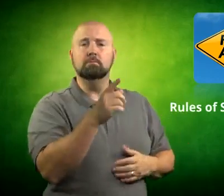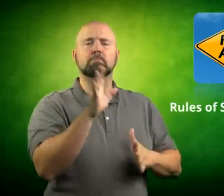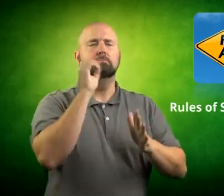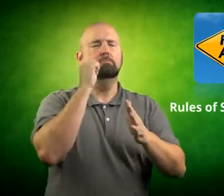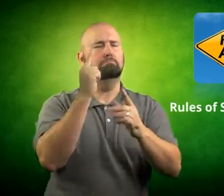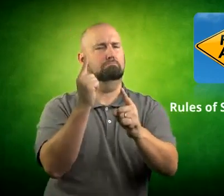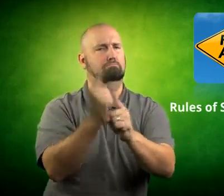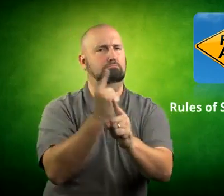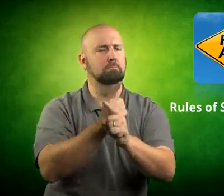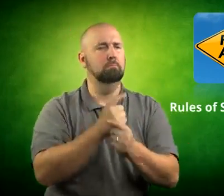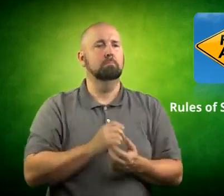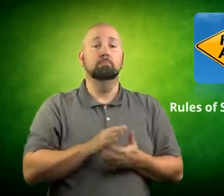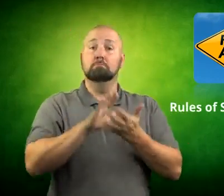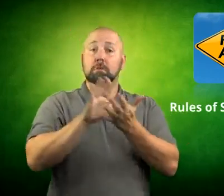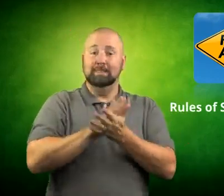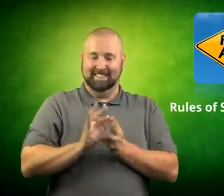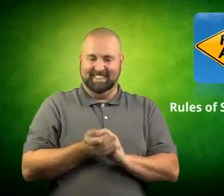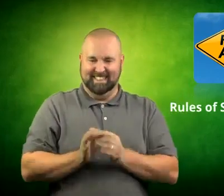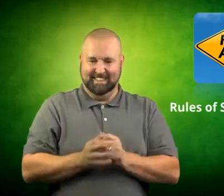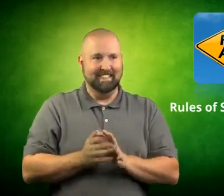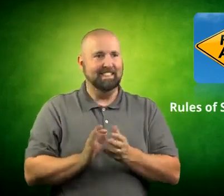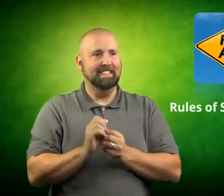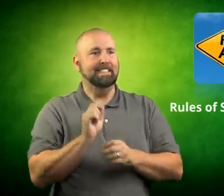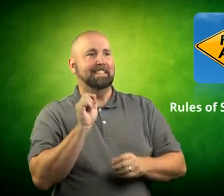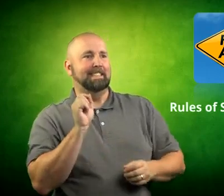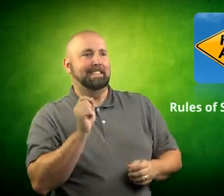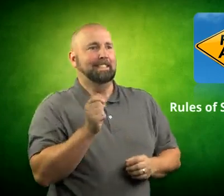Let's say you want to get somebody's attention way clear across the room.